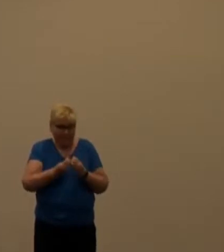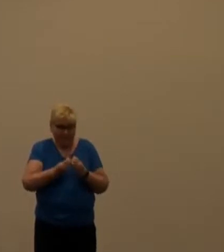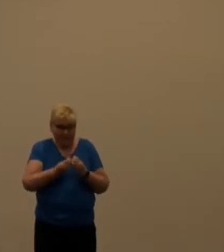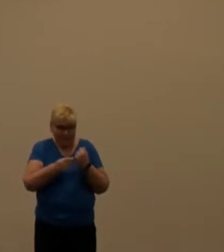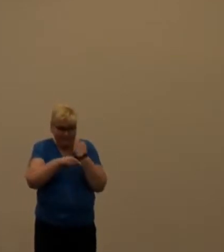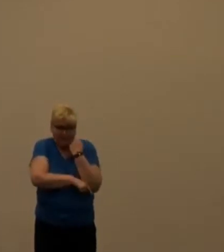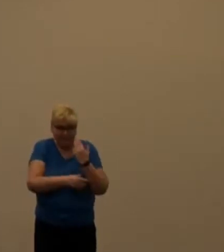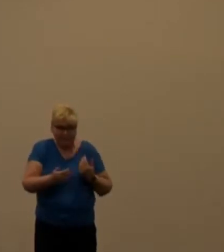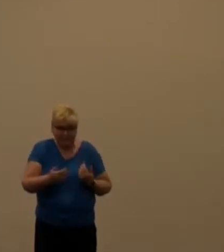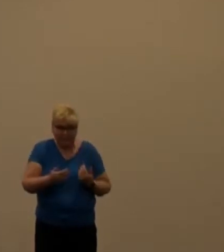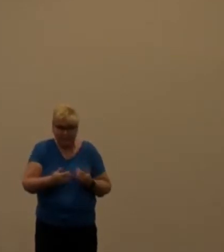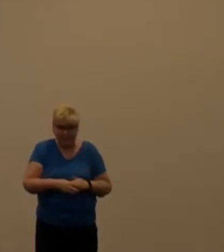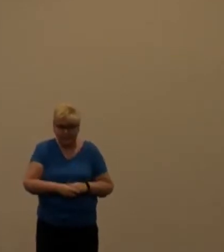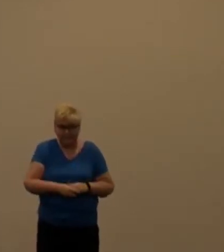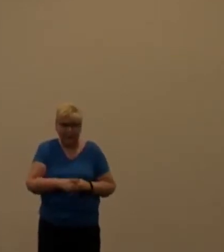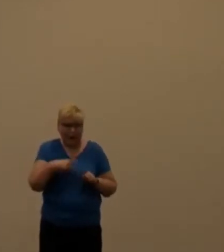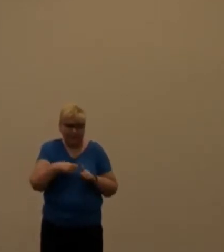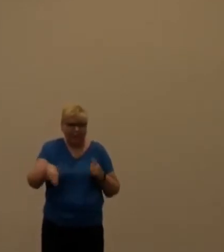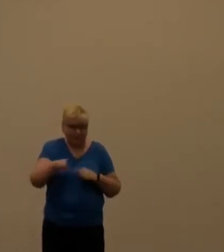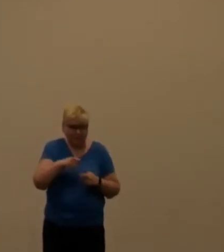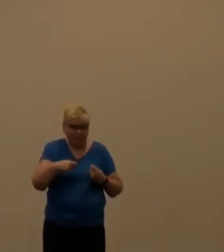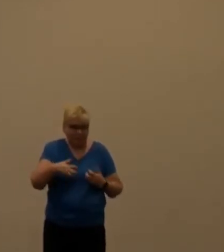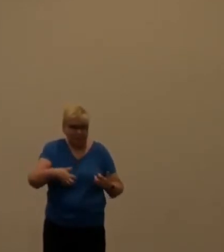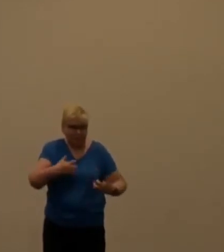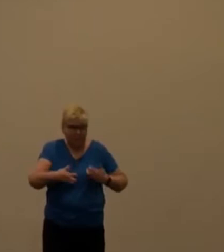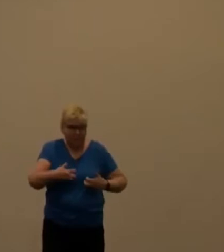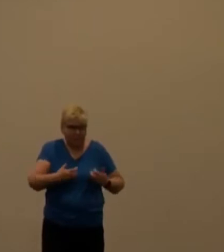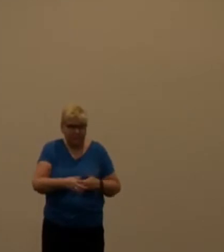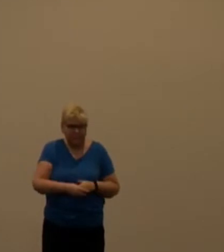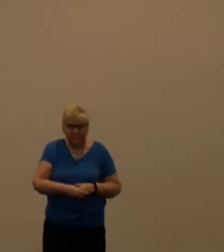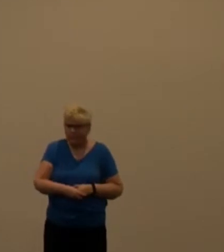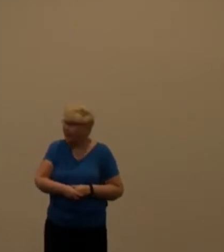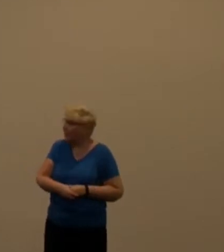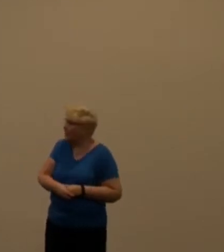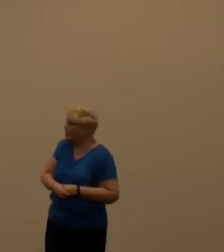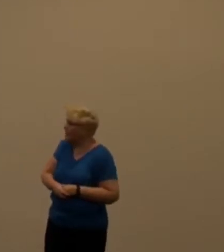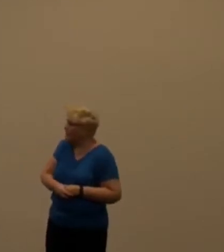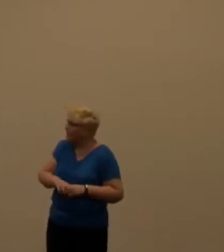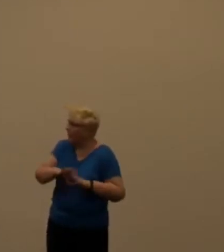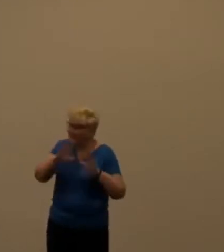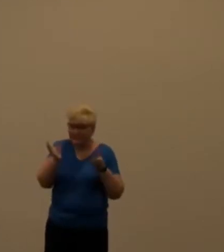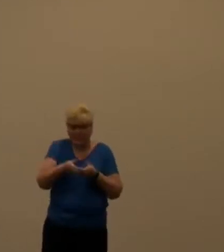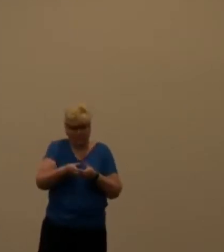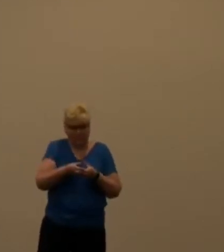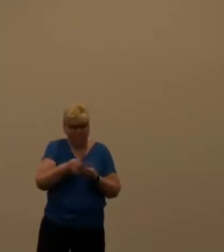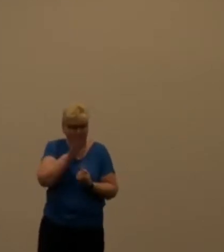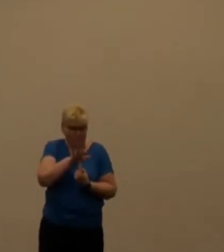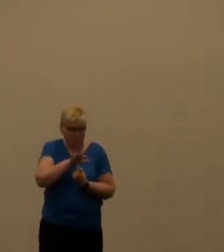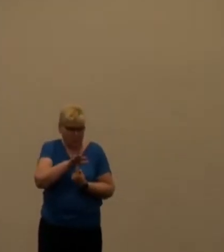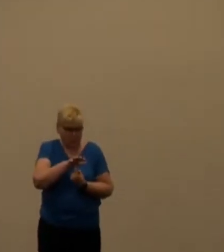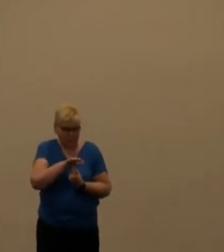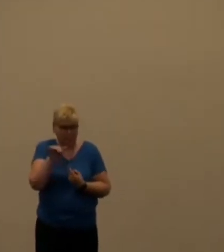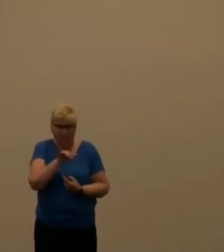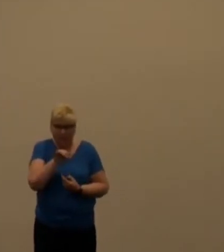red. So, once again, the team is a very important part of it. It can either make it or break it.